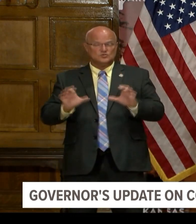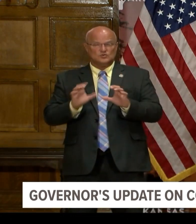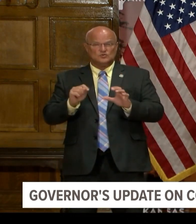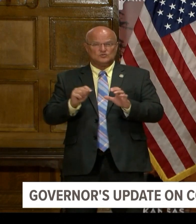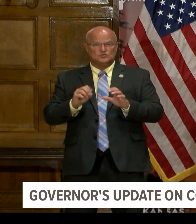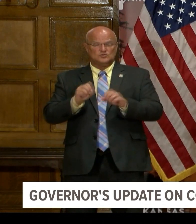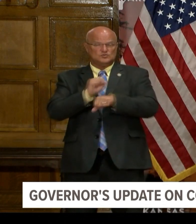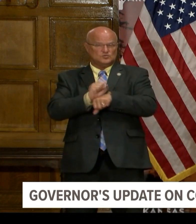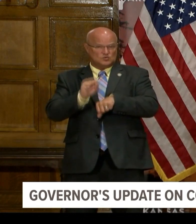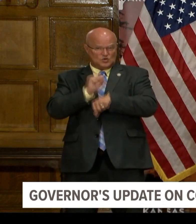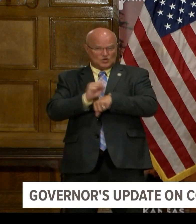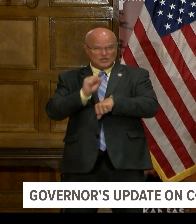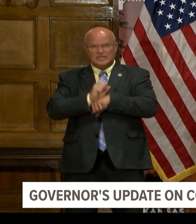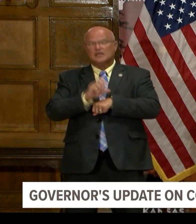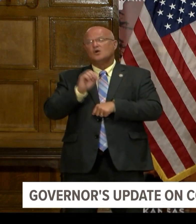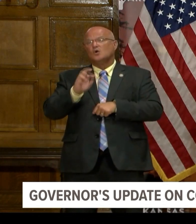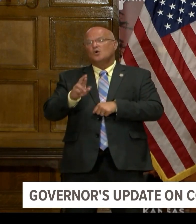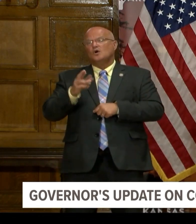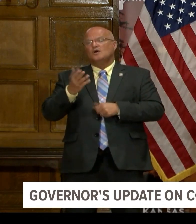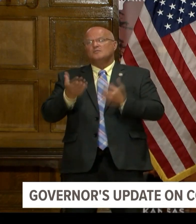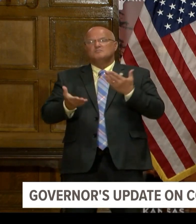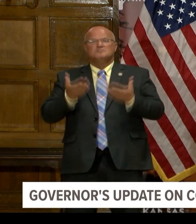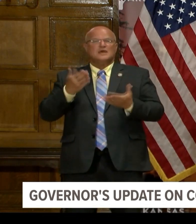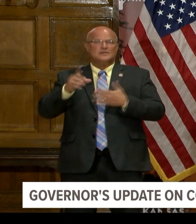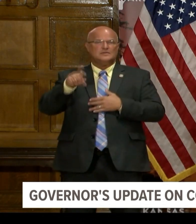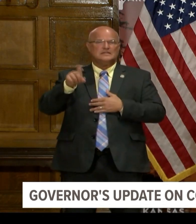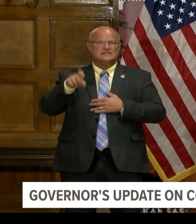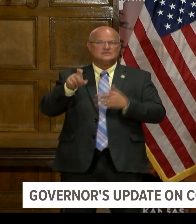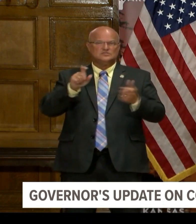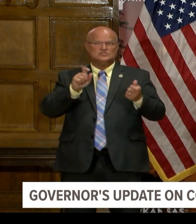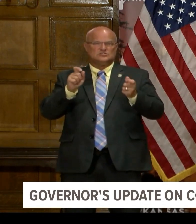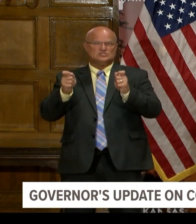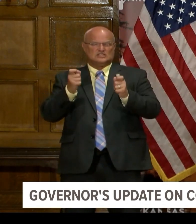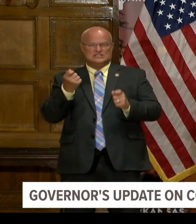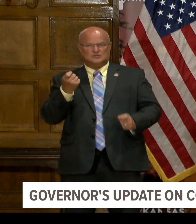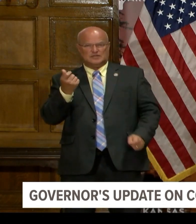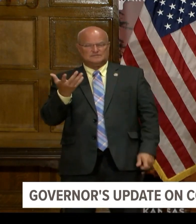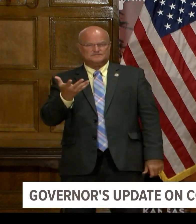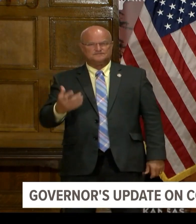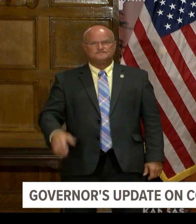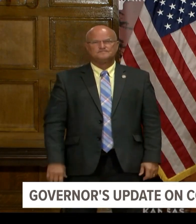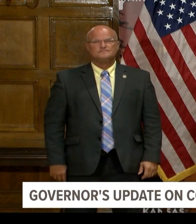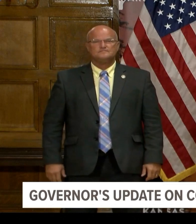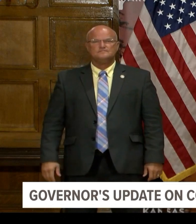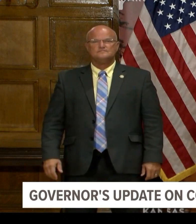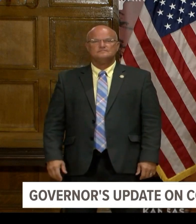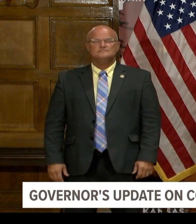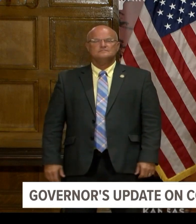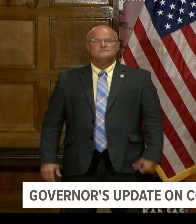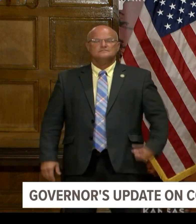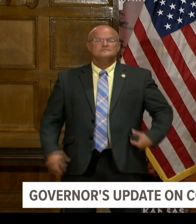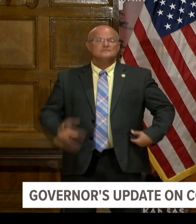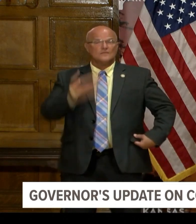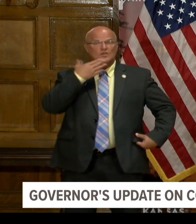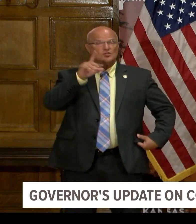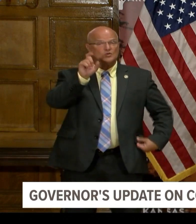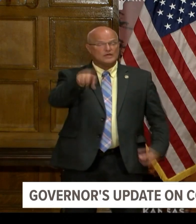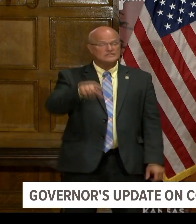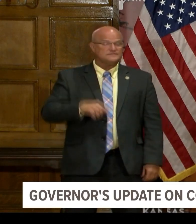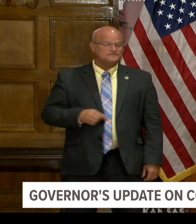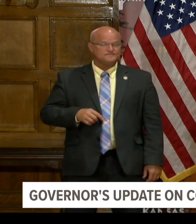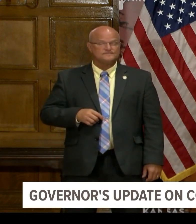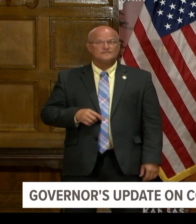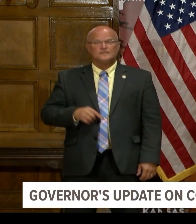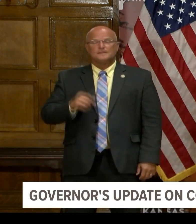working, or if maybe we need to shift gears a little? It's a very good question,